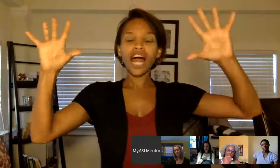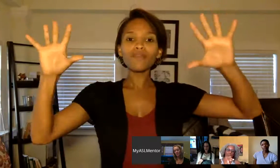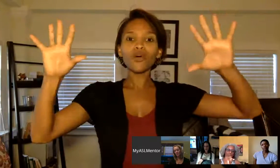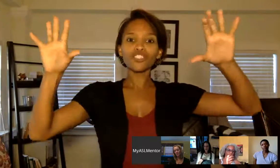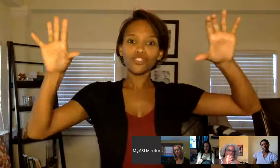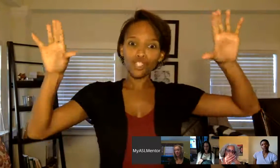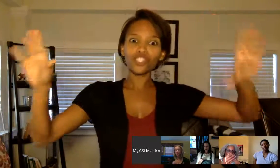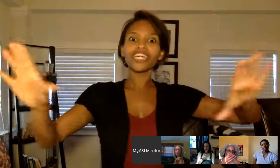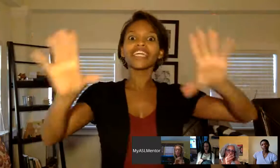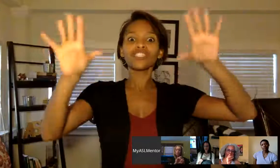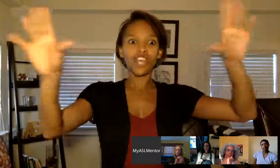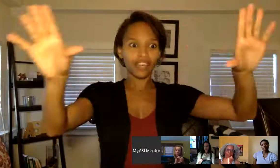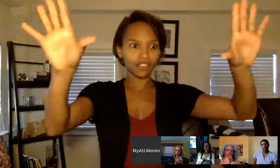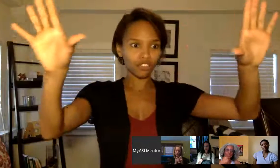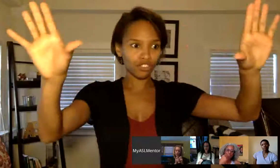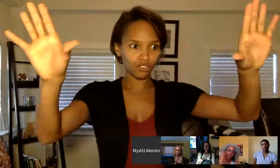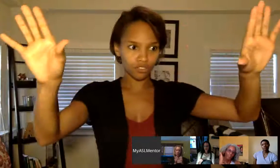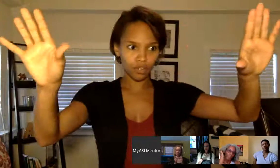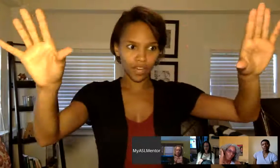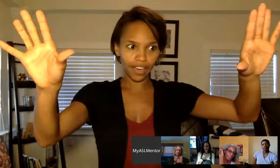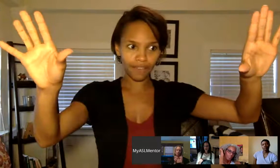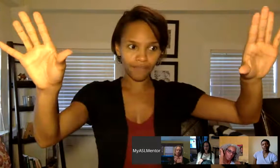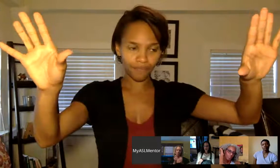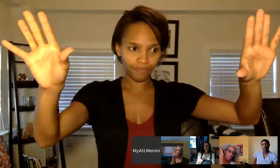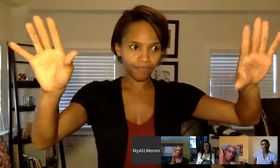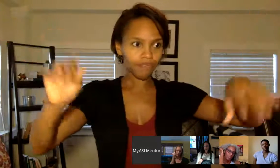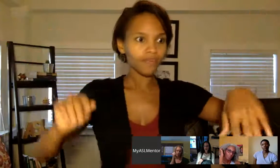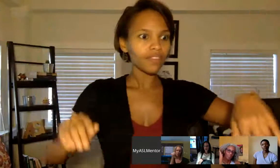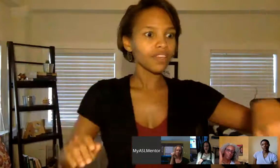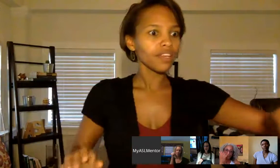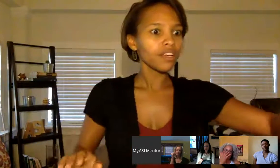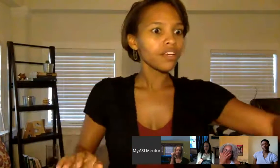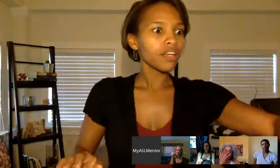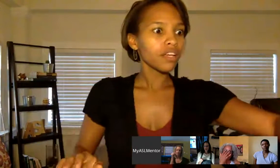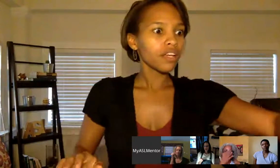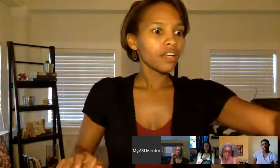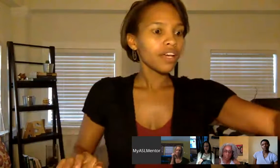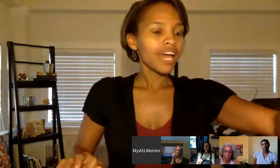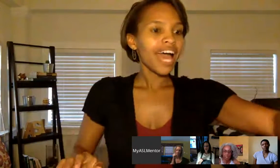I'm going to create change, okay?